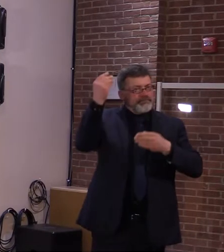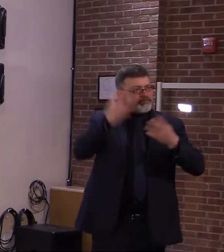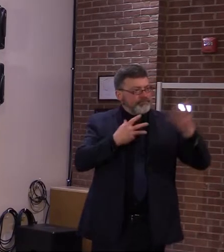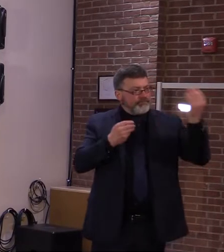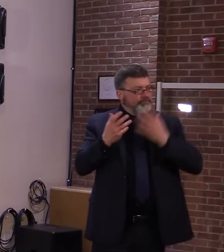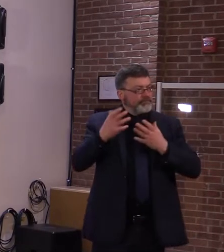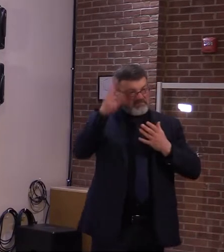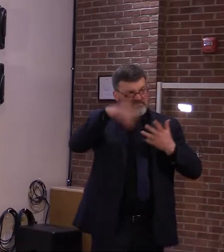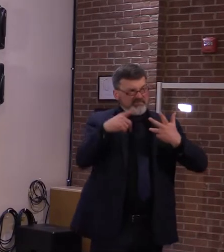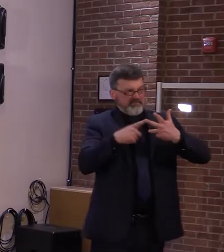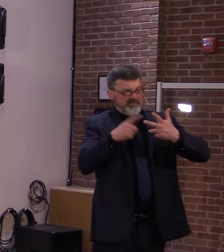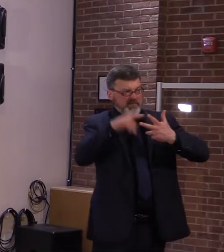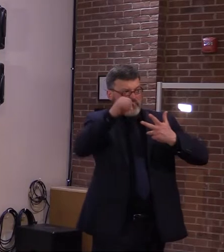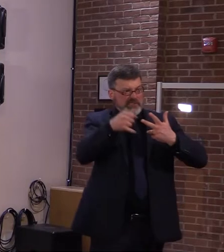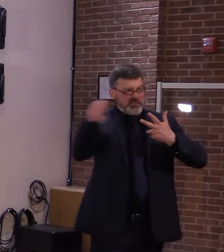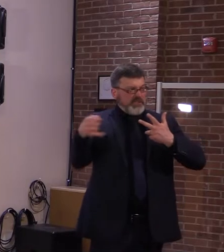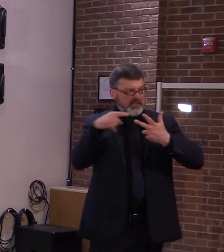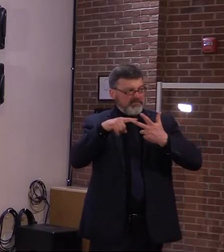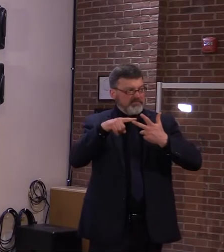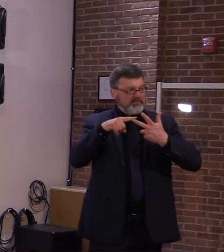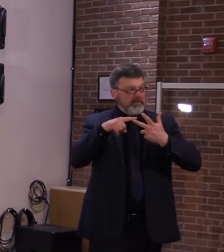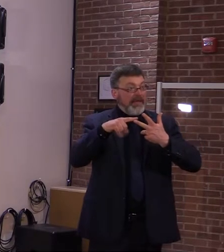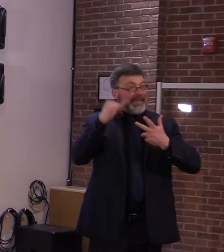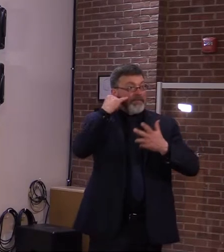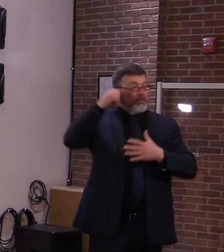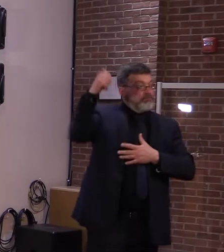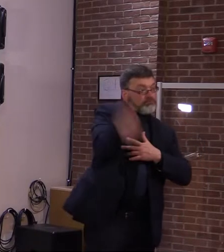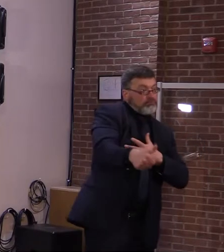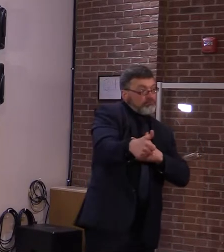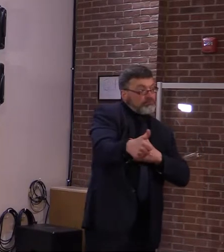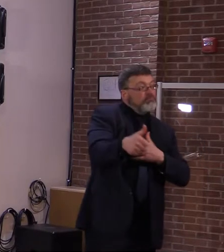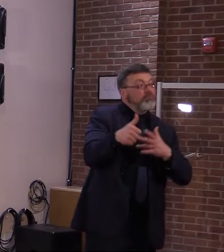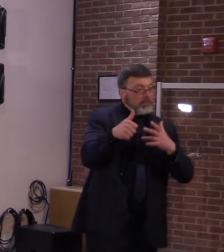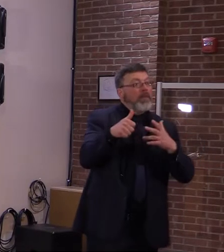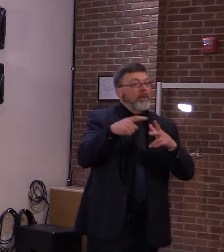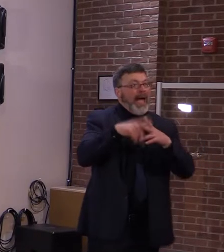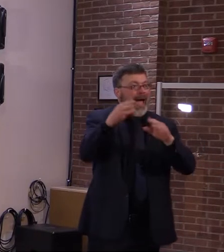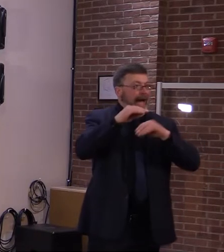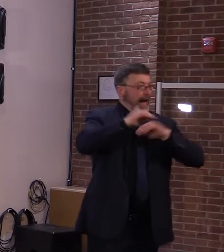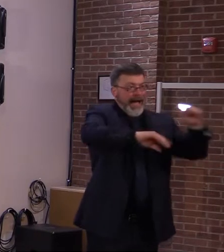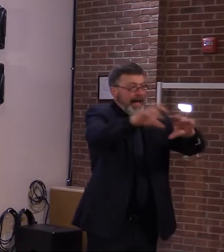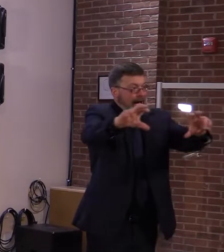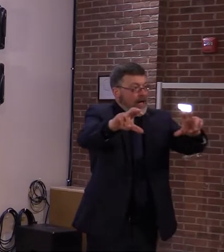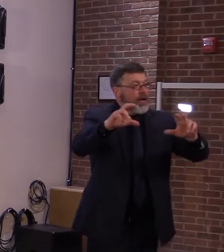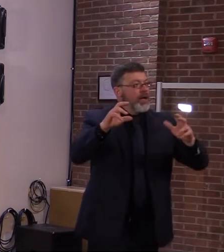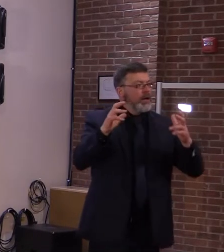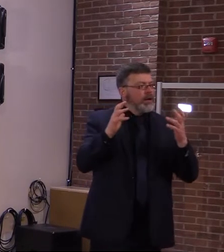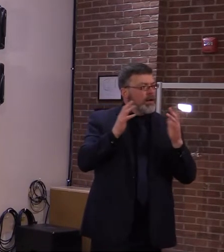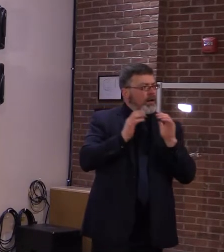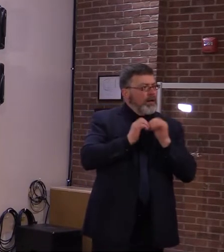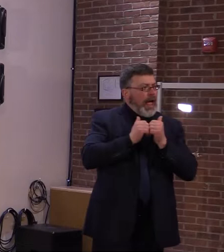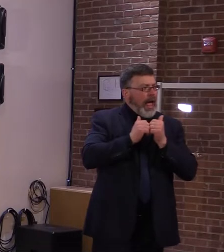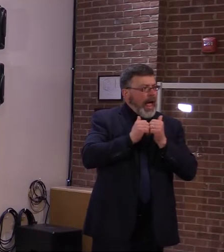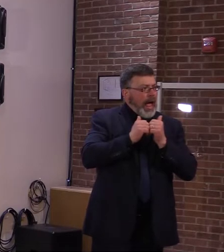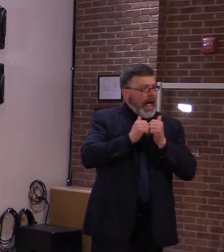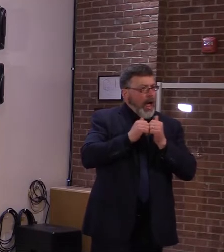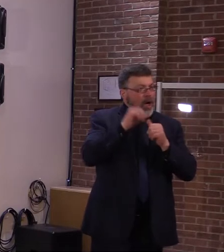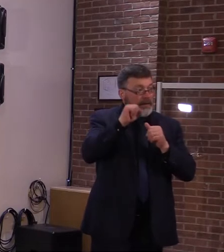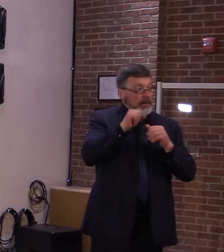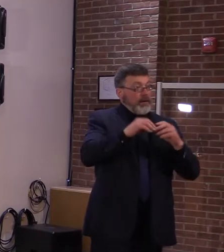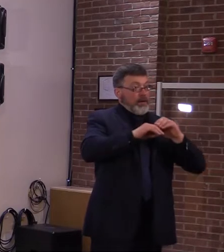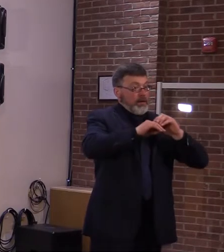the CDC and the FDA, how soon do you think you'd be able to administer shots? Because I know of a couple people who have appointments